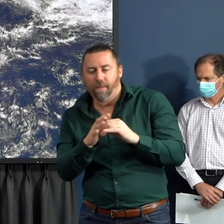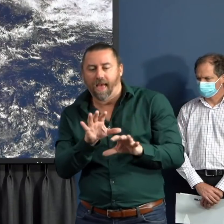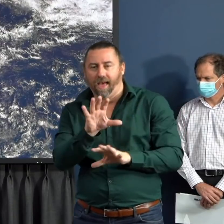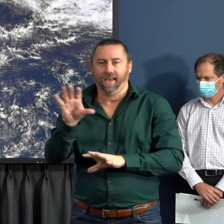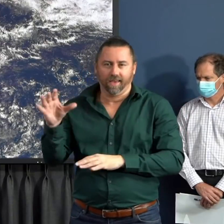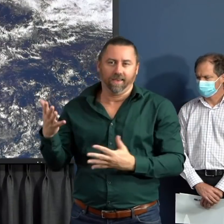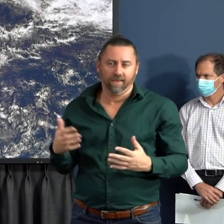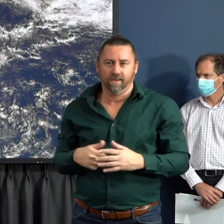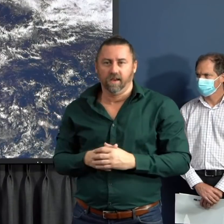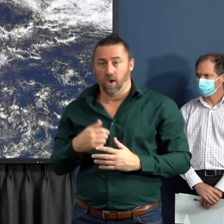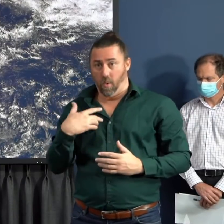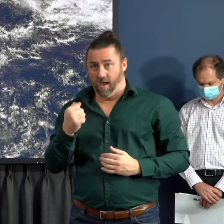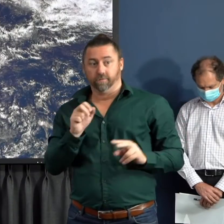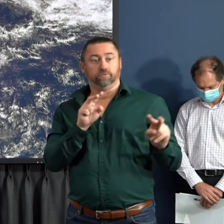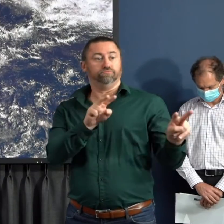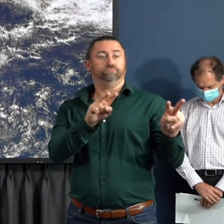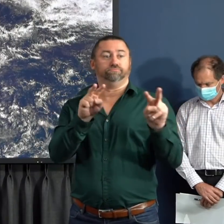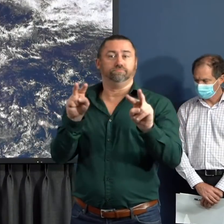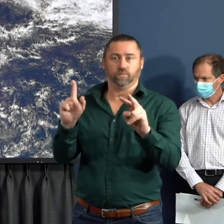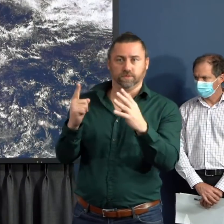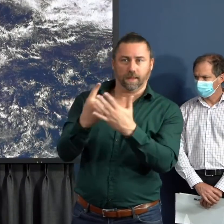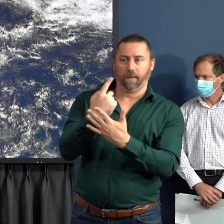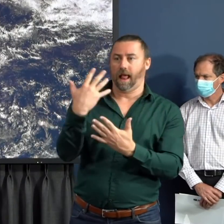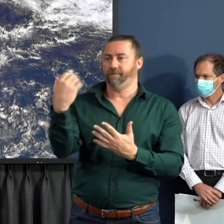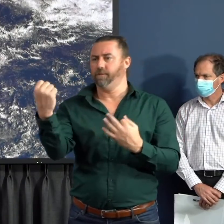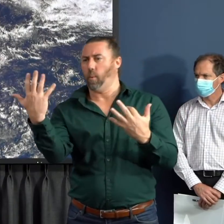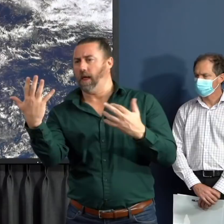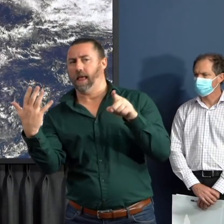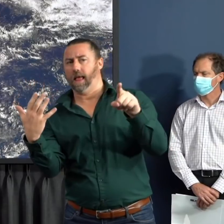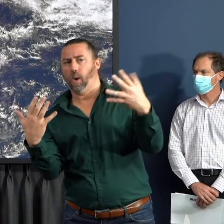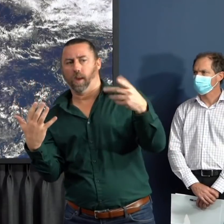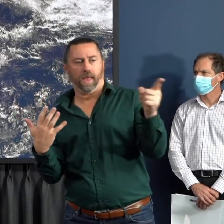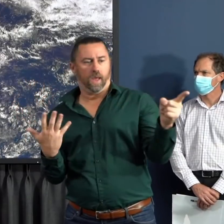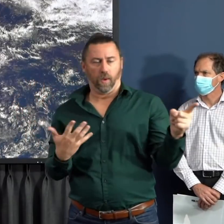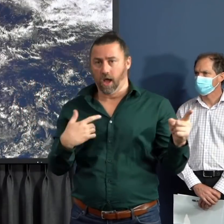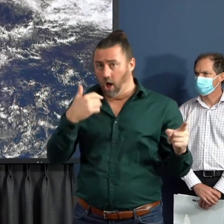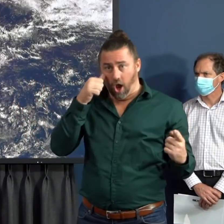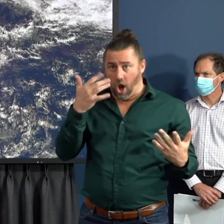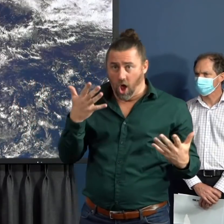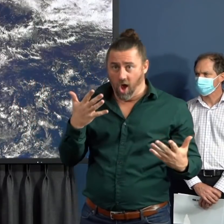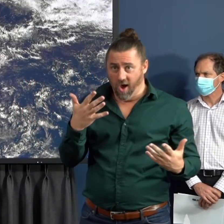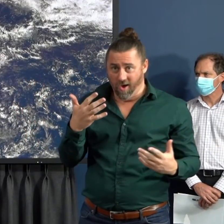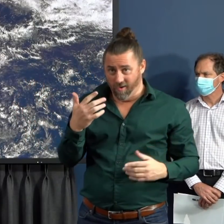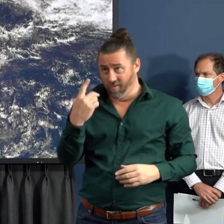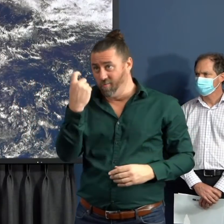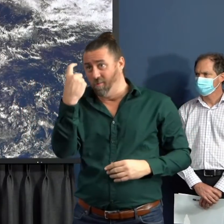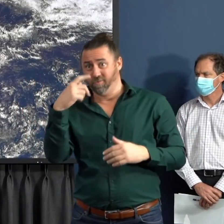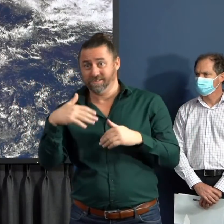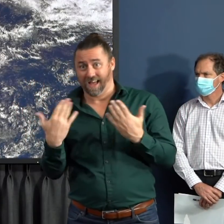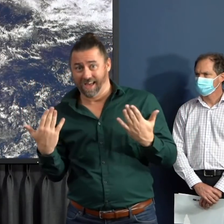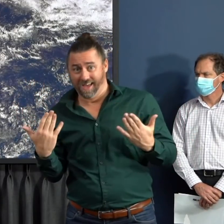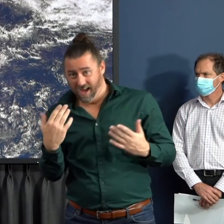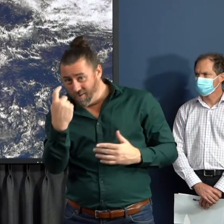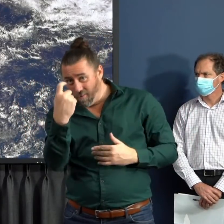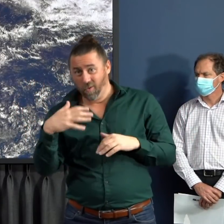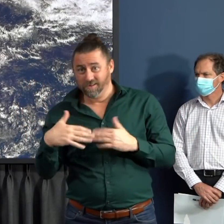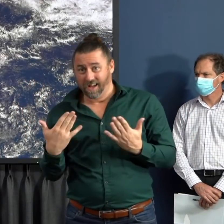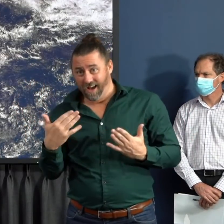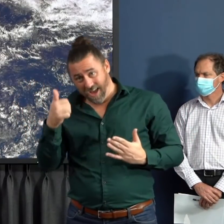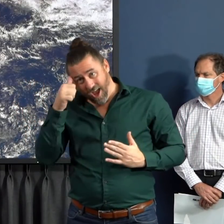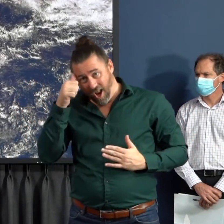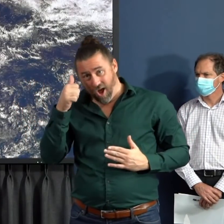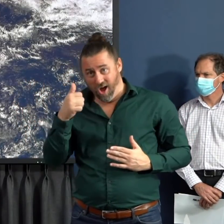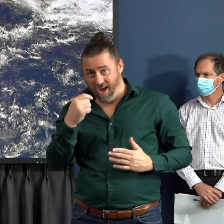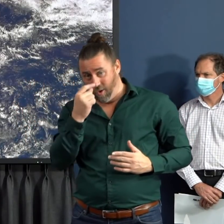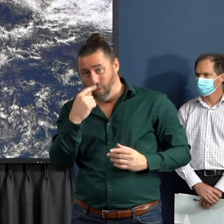the damage across the city, but we know that we are not out of the woods. As the rain continues, we have at least 24 hours more